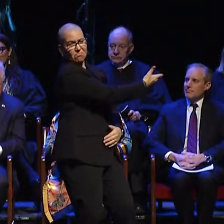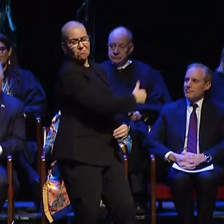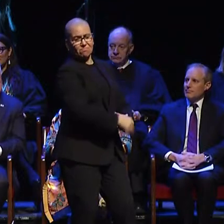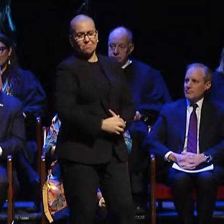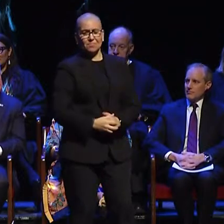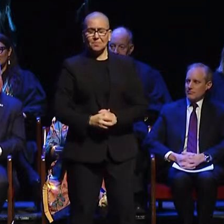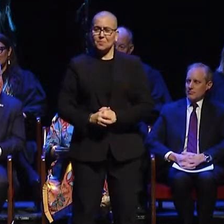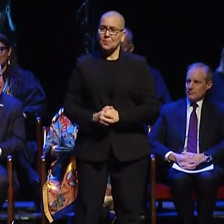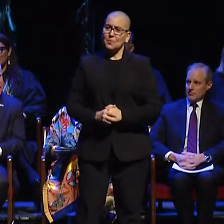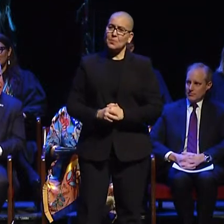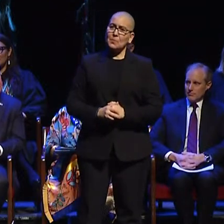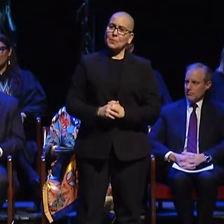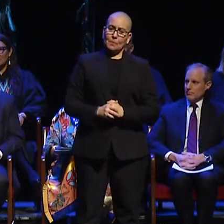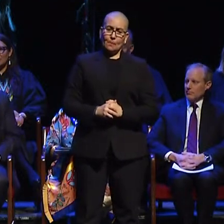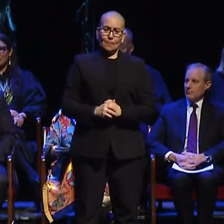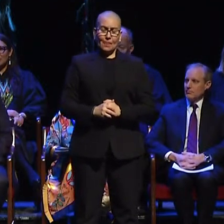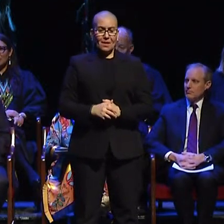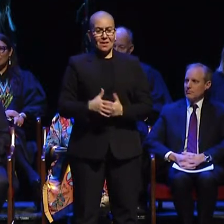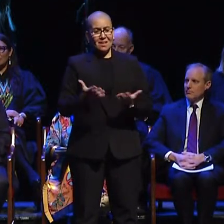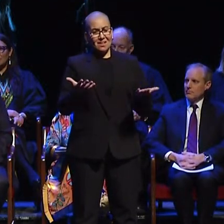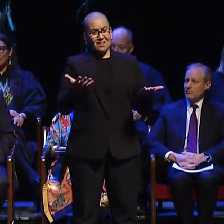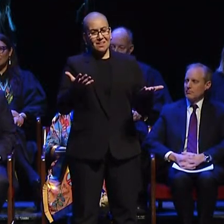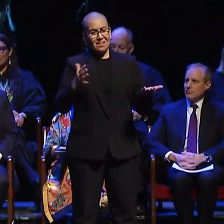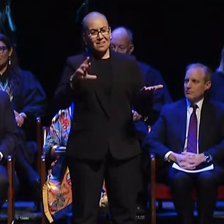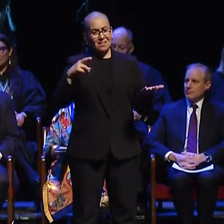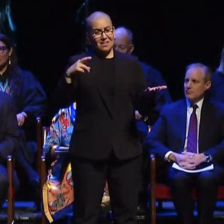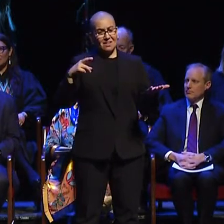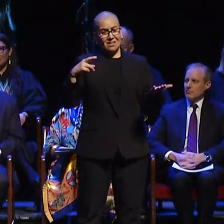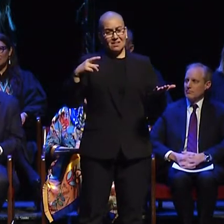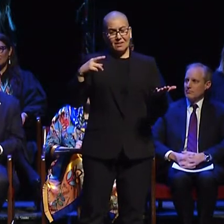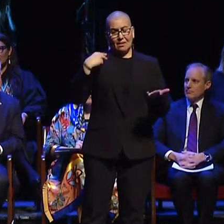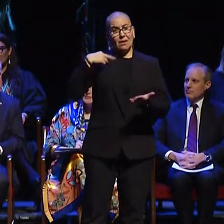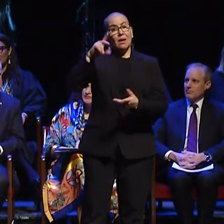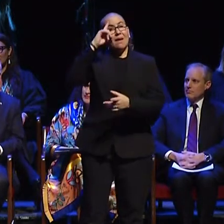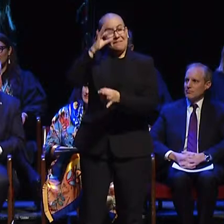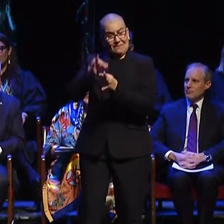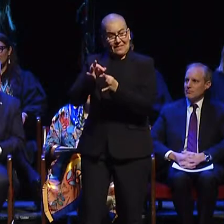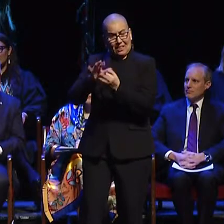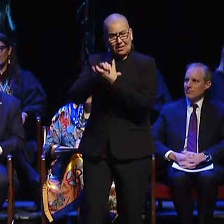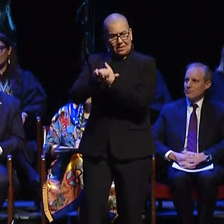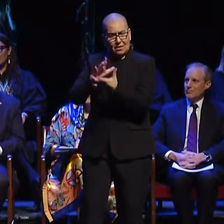I have to follow faith leaders who connect us with the eternal.